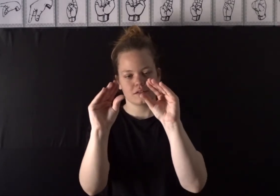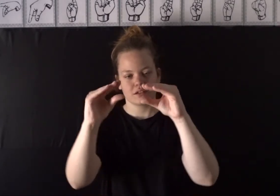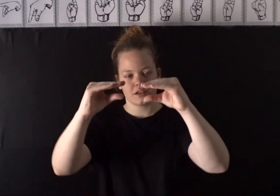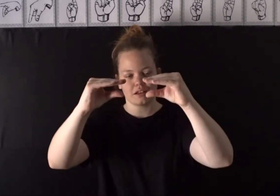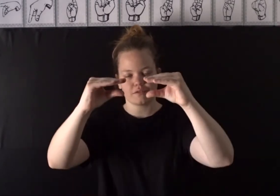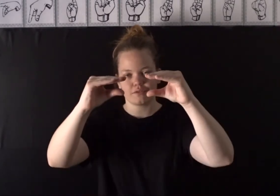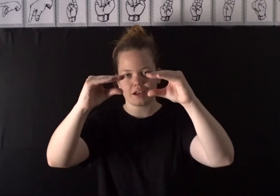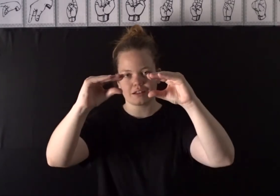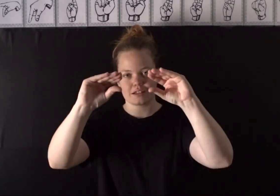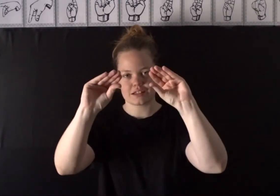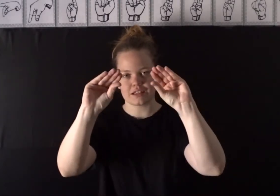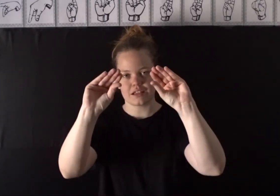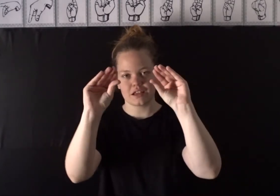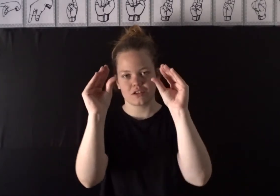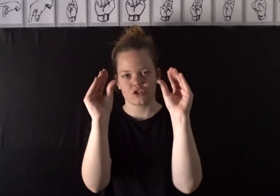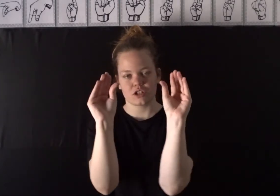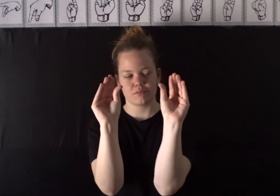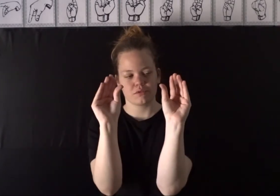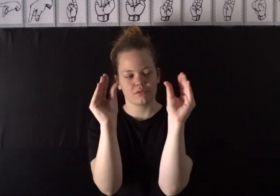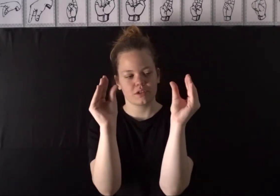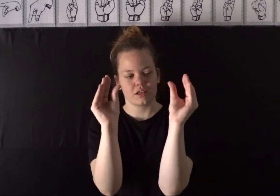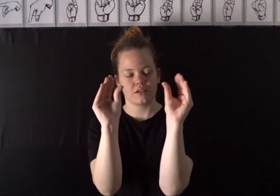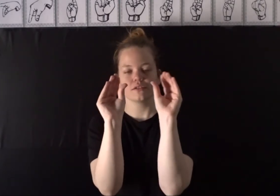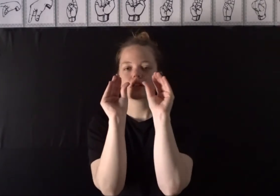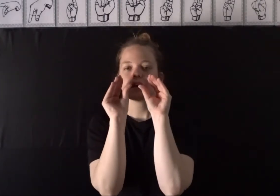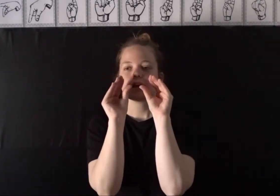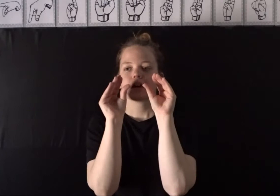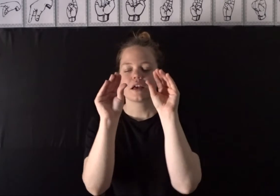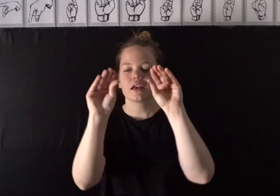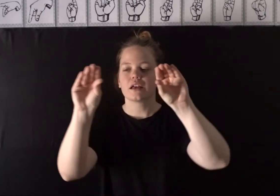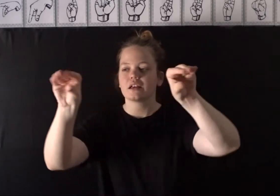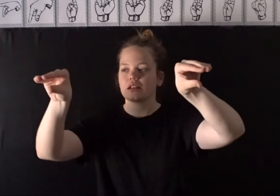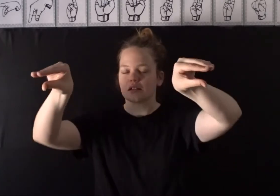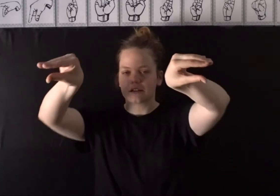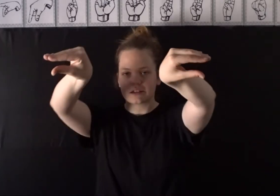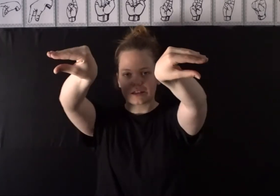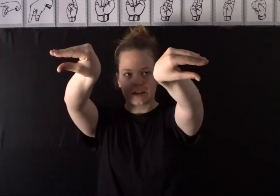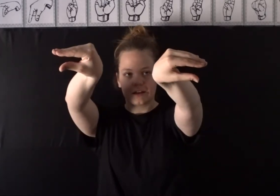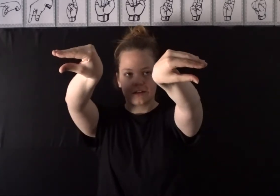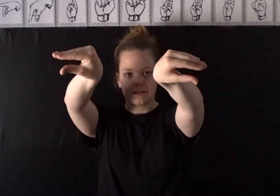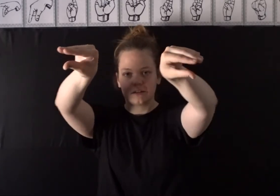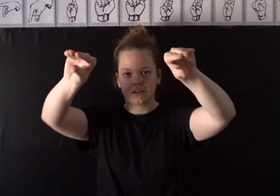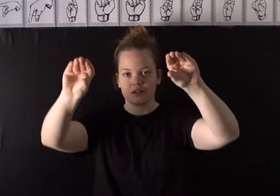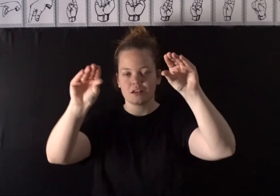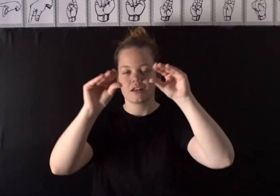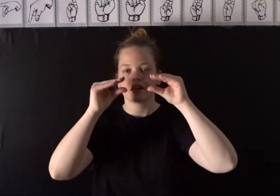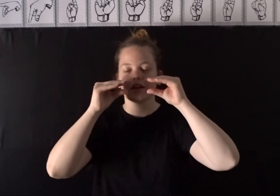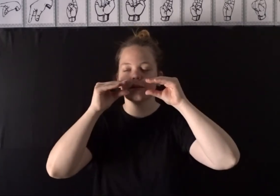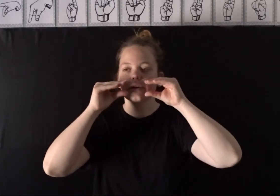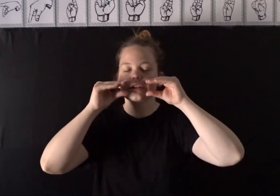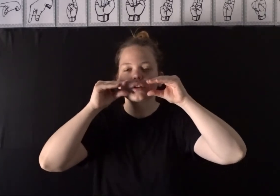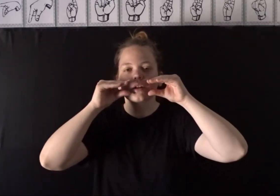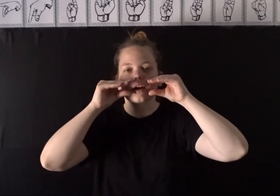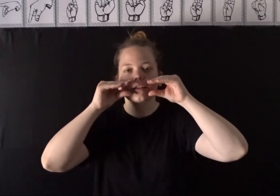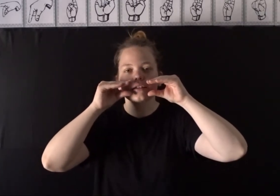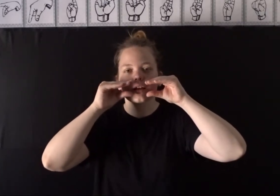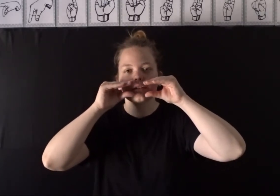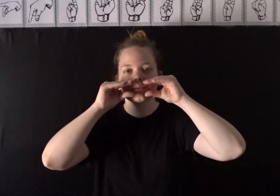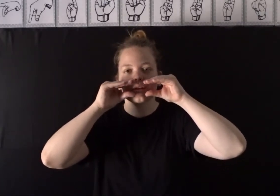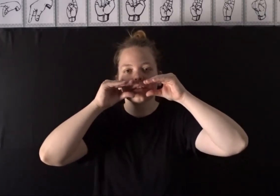kind of like a flattened C hand shape, kind of. And it looks like that. You are going to go on either side of your mouth, and you